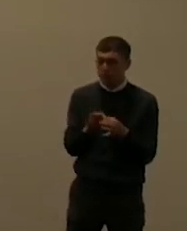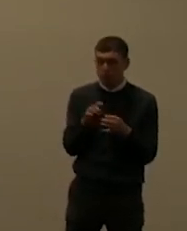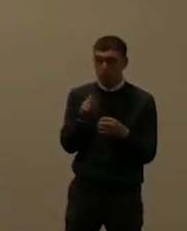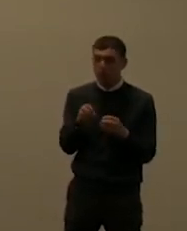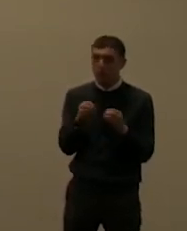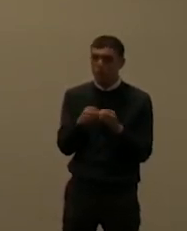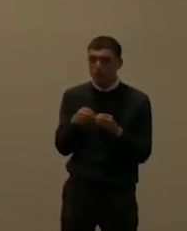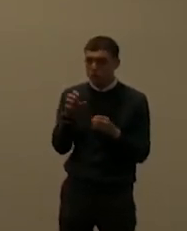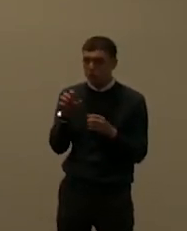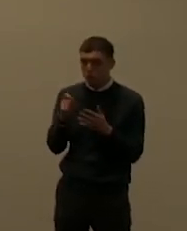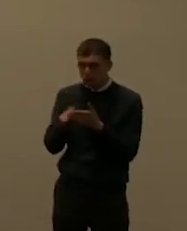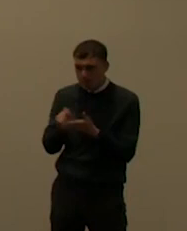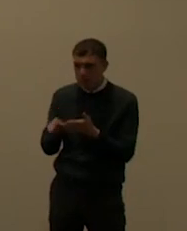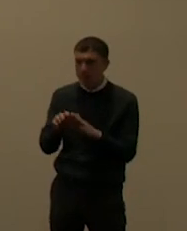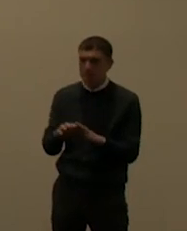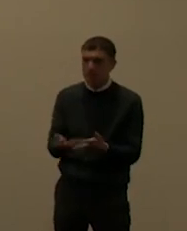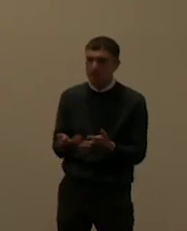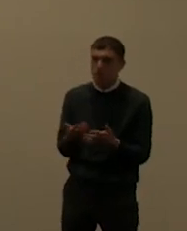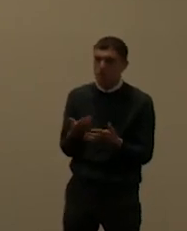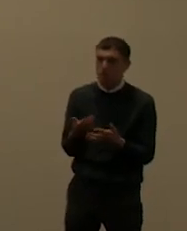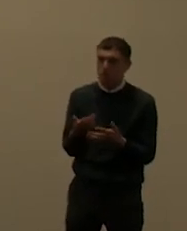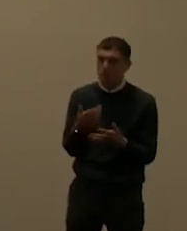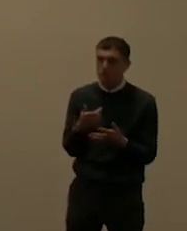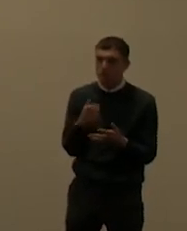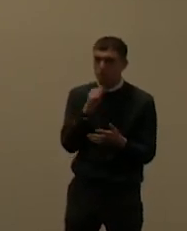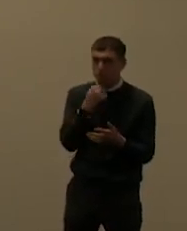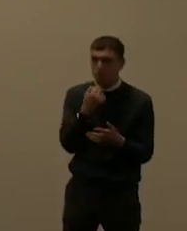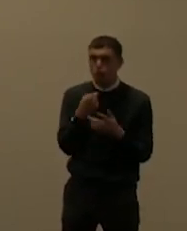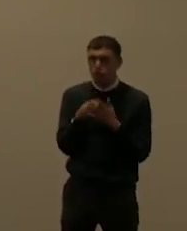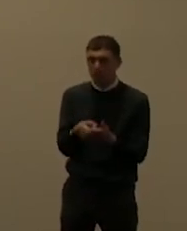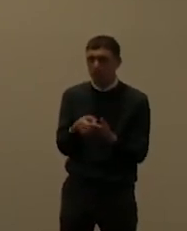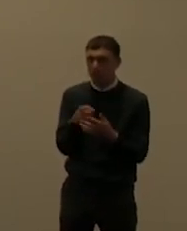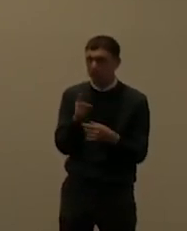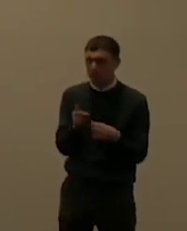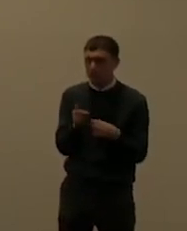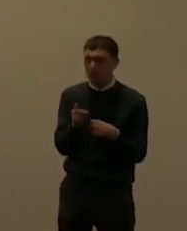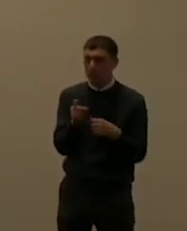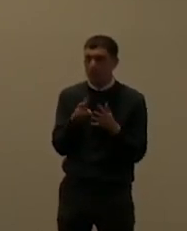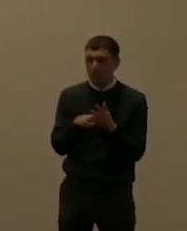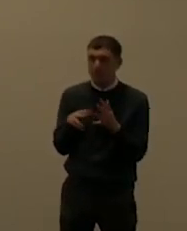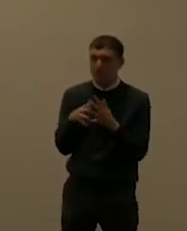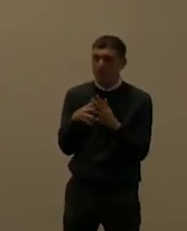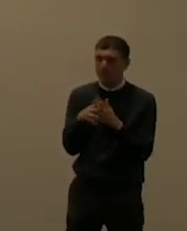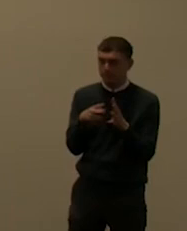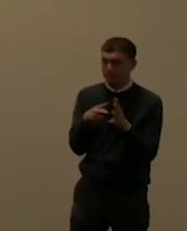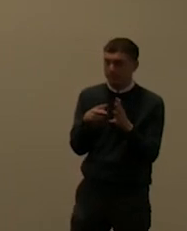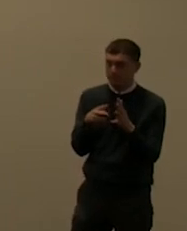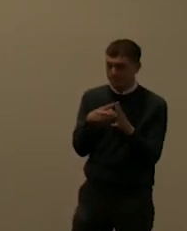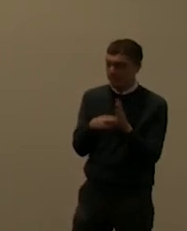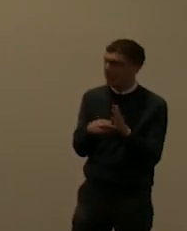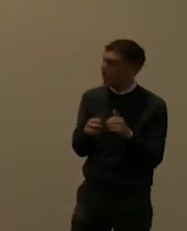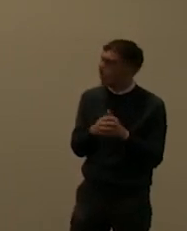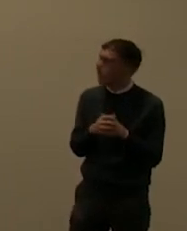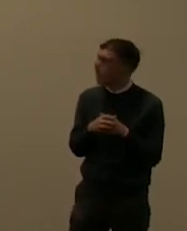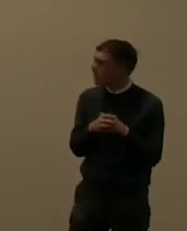branch offices or headquarters around the world, then also recommend Virtual WAN. And the third option is when